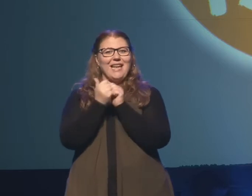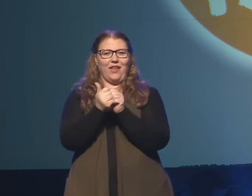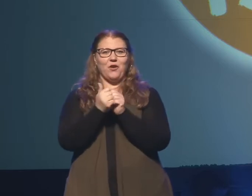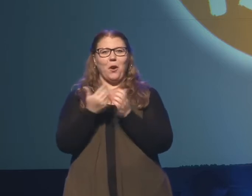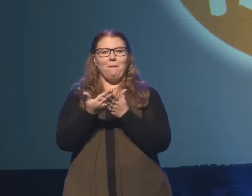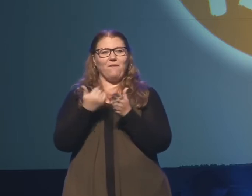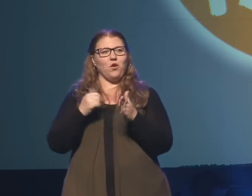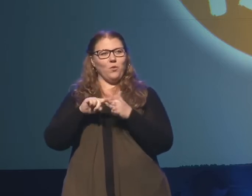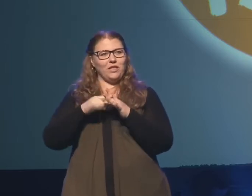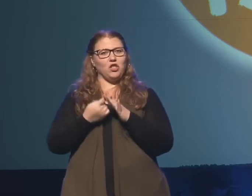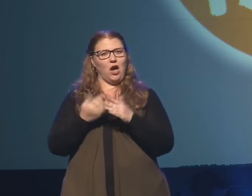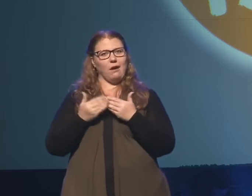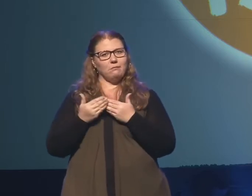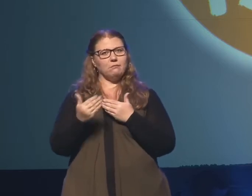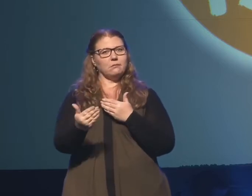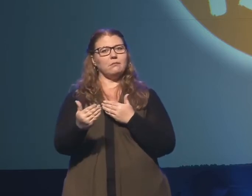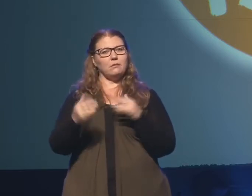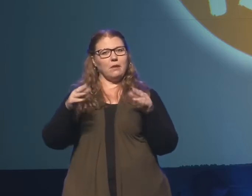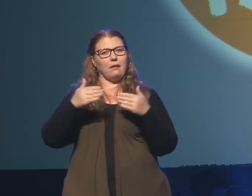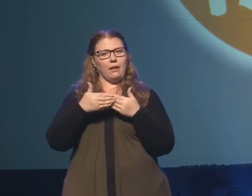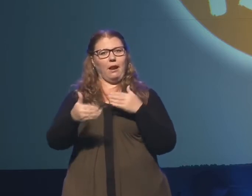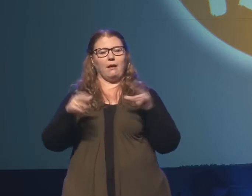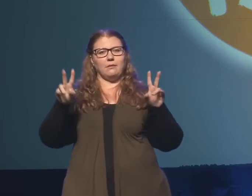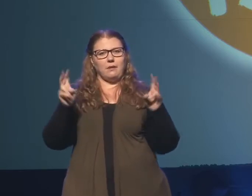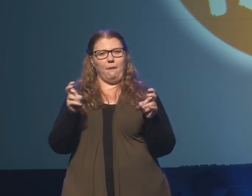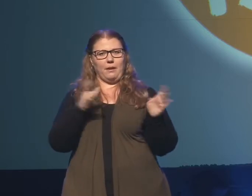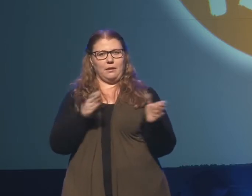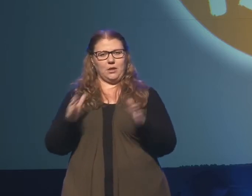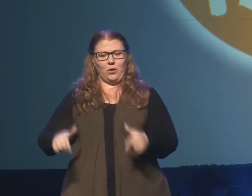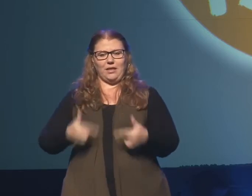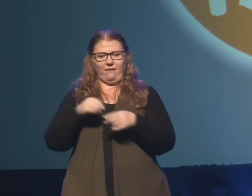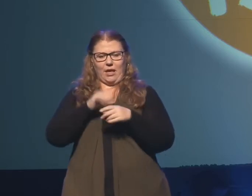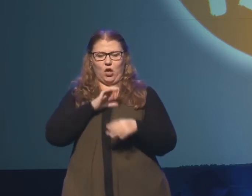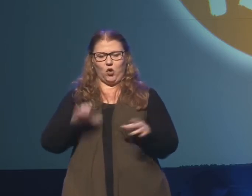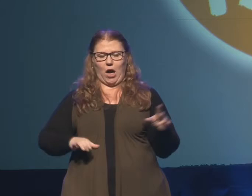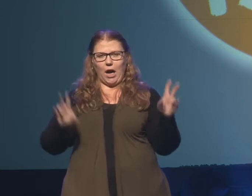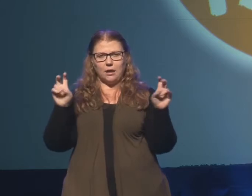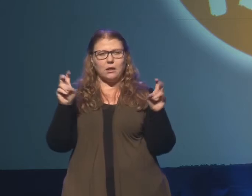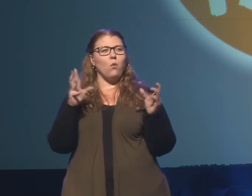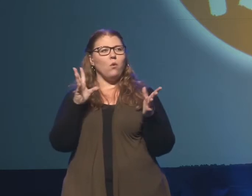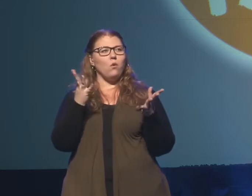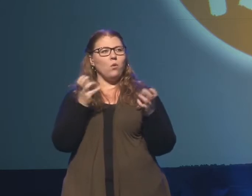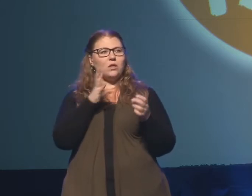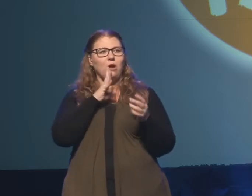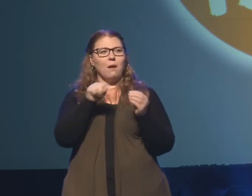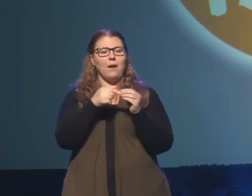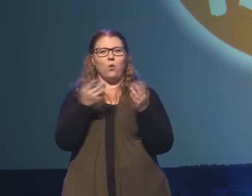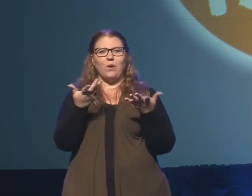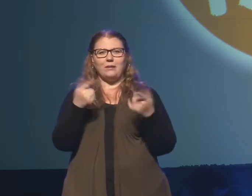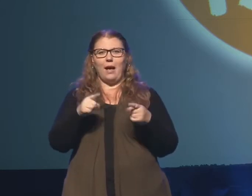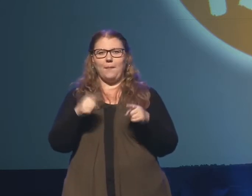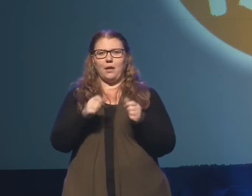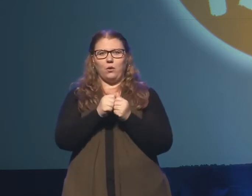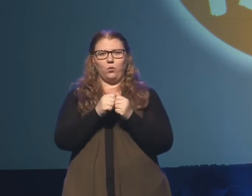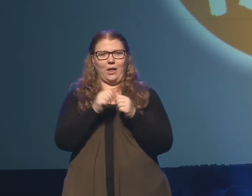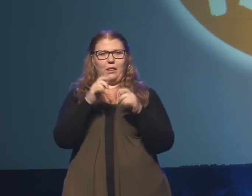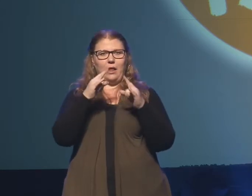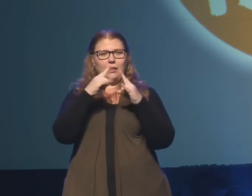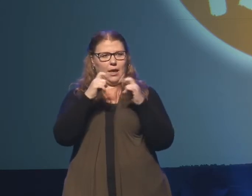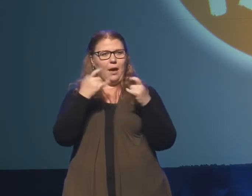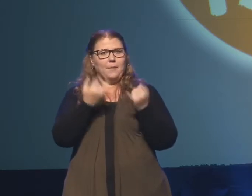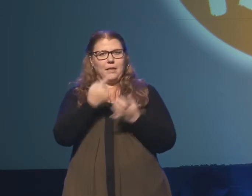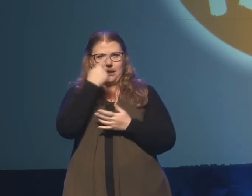before we jump into our next topic in our series, Living in Christ, I wanted to just talk about what is happening with camp this summer.